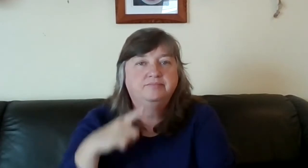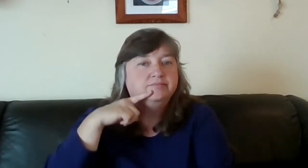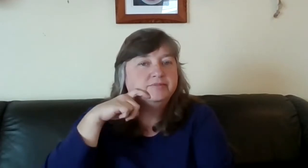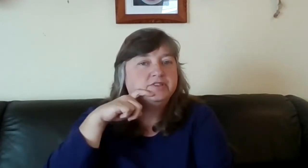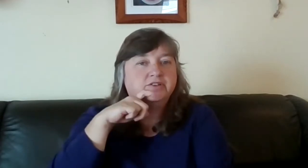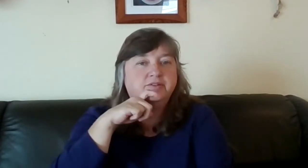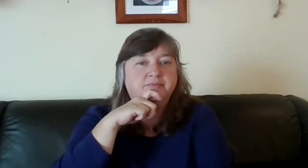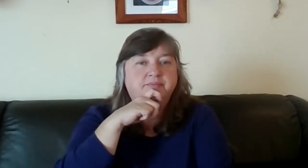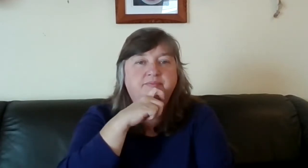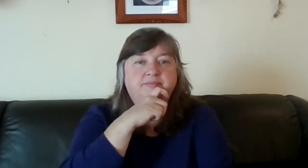Cereal.